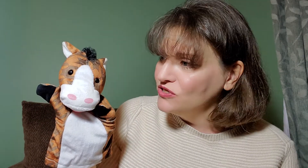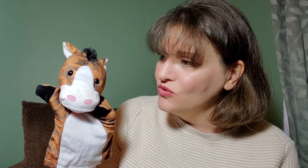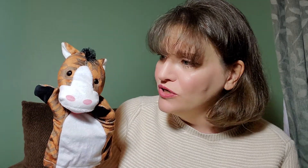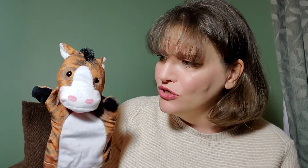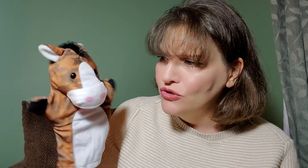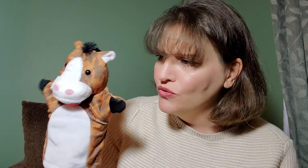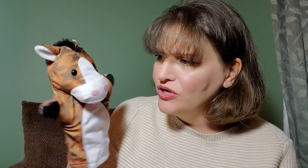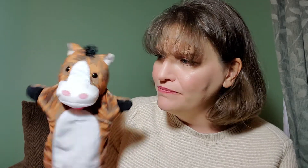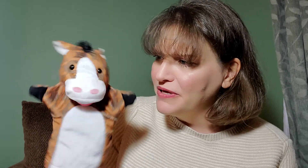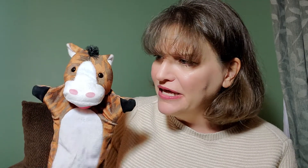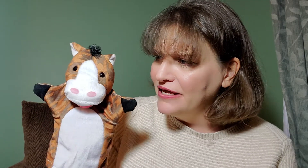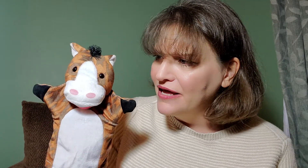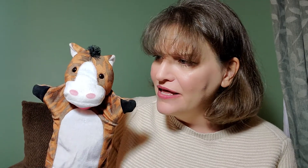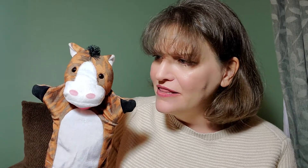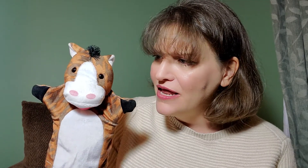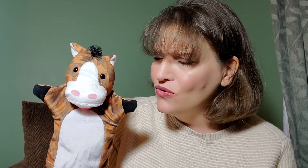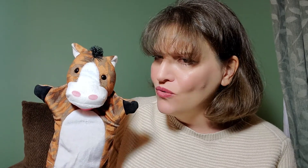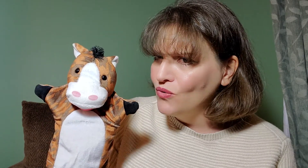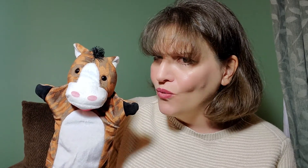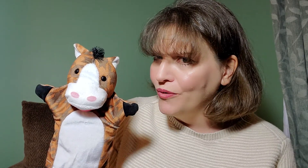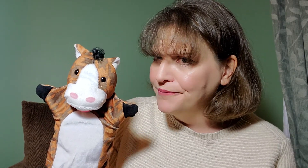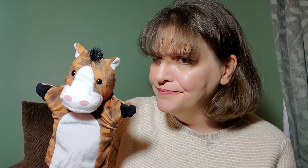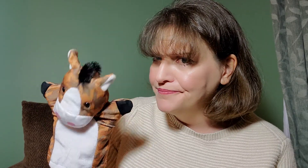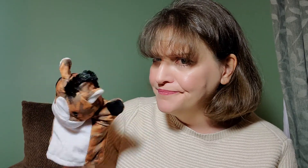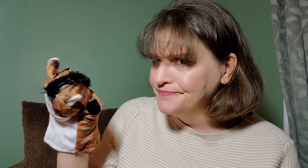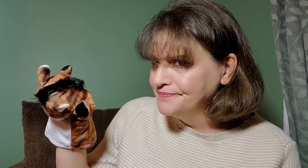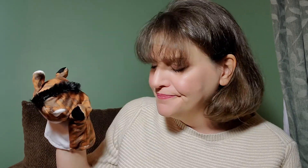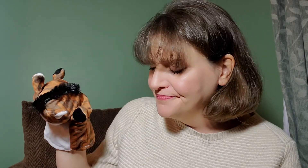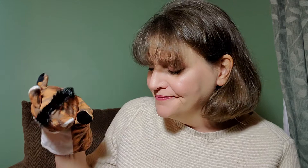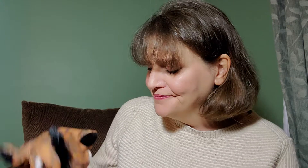you. Couldn't be. Then who?